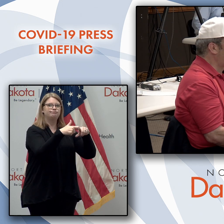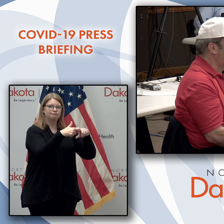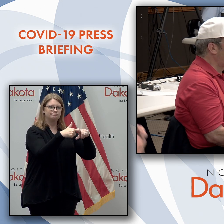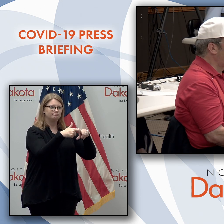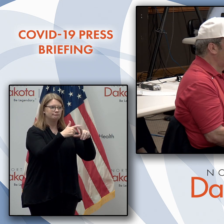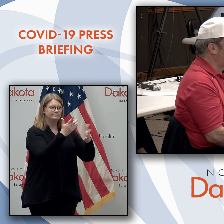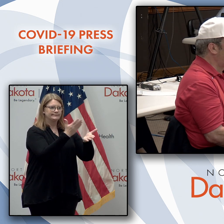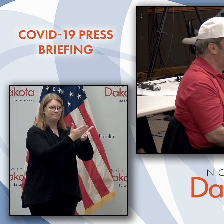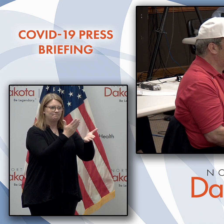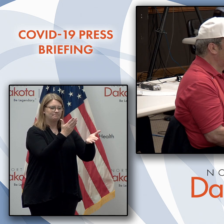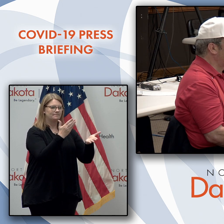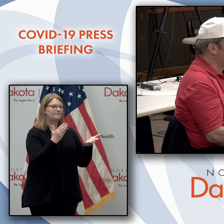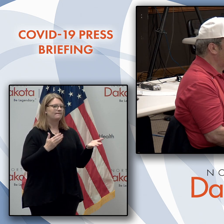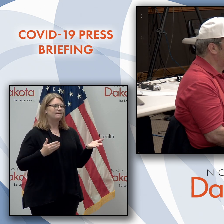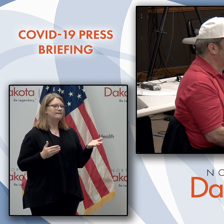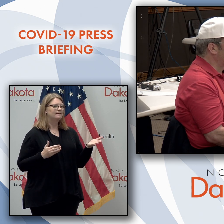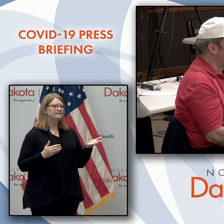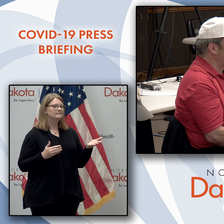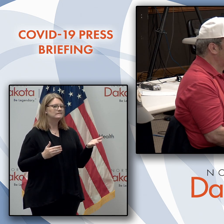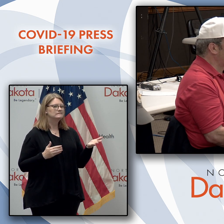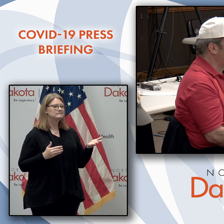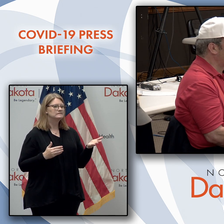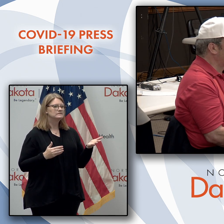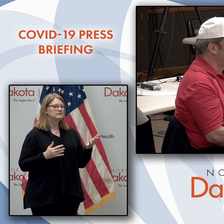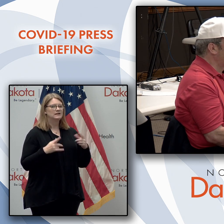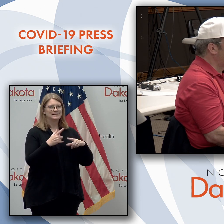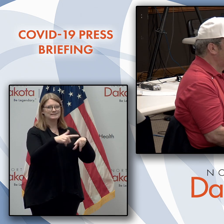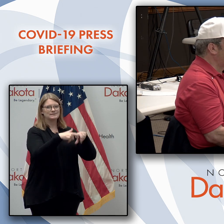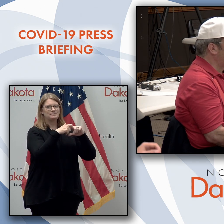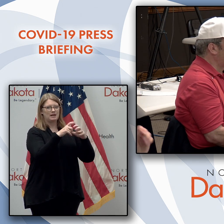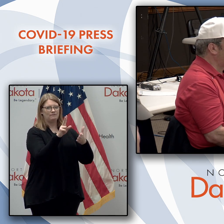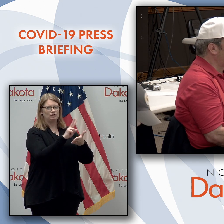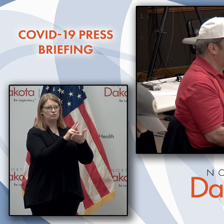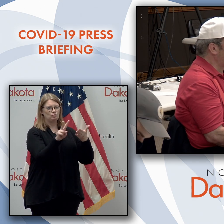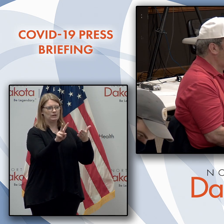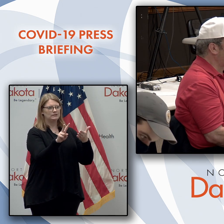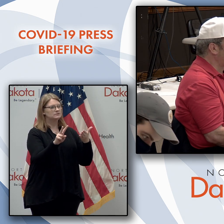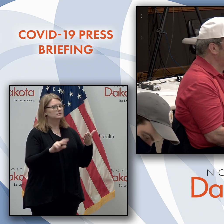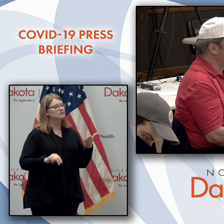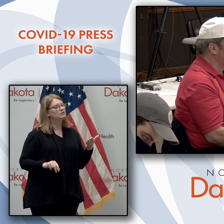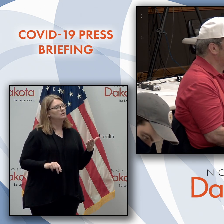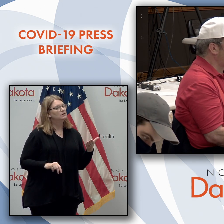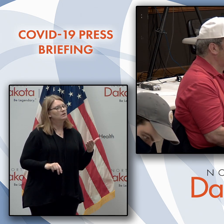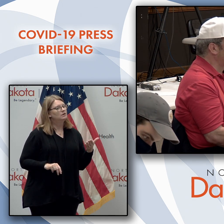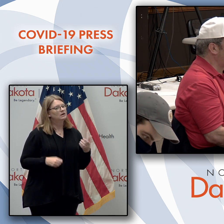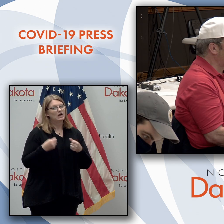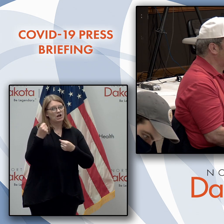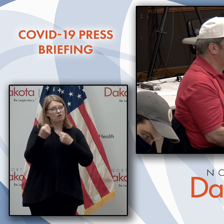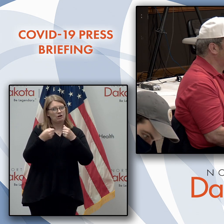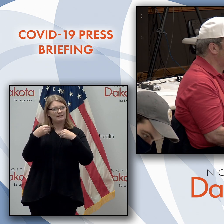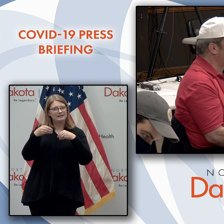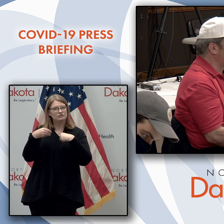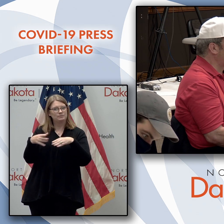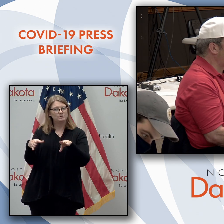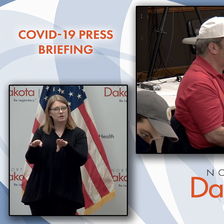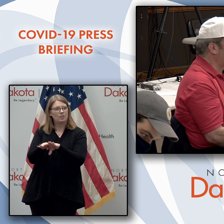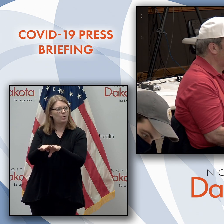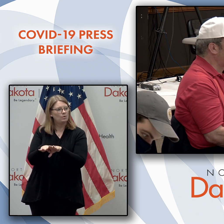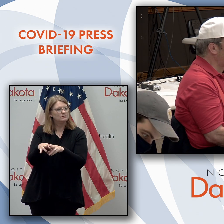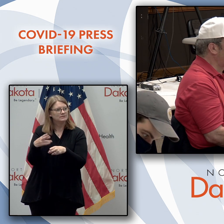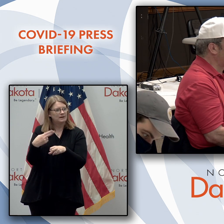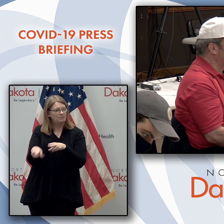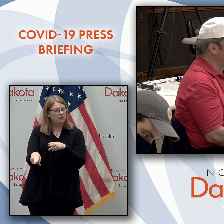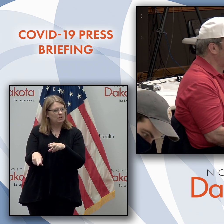trial and suspended for 2 weeks. A car dealership was closed down yesterday